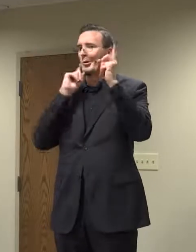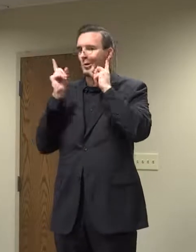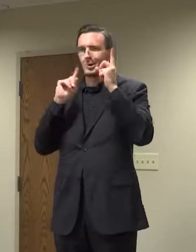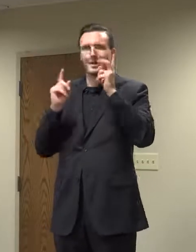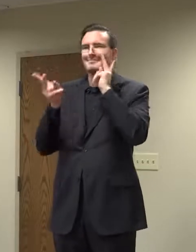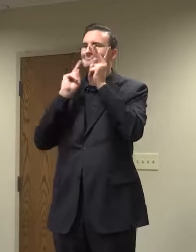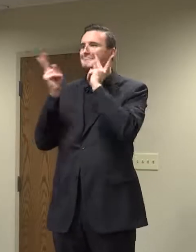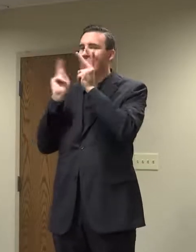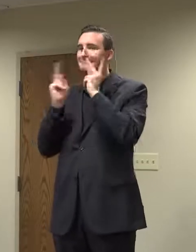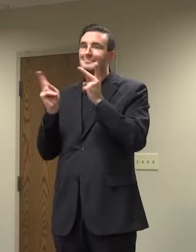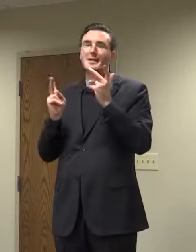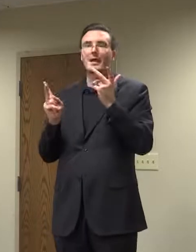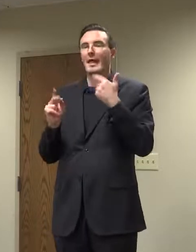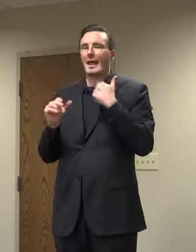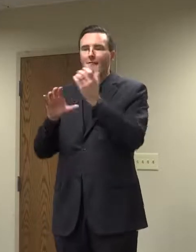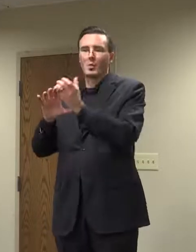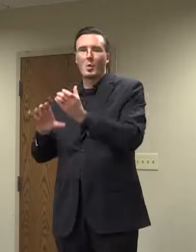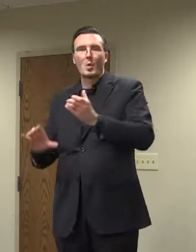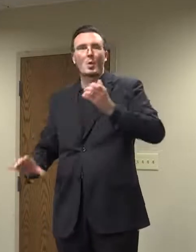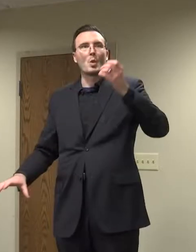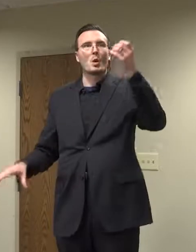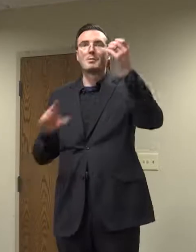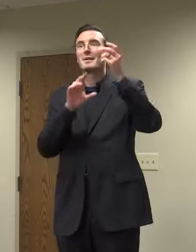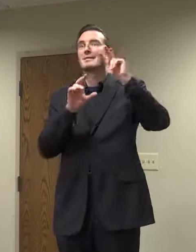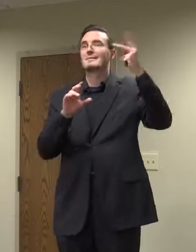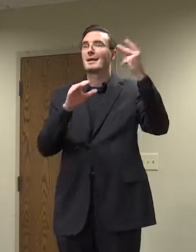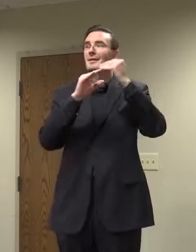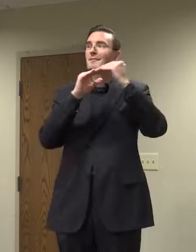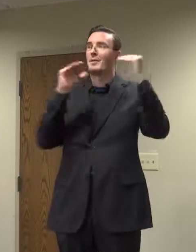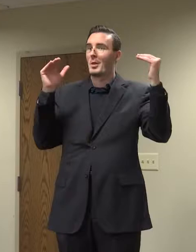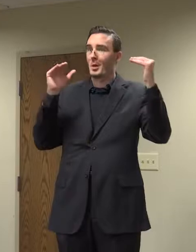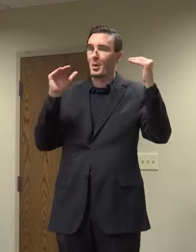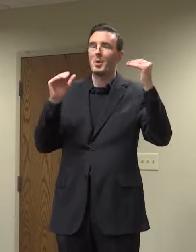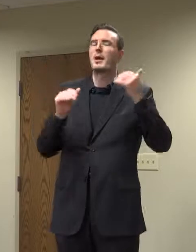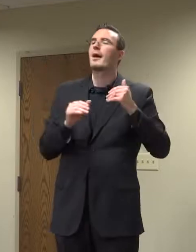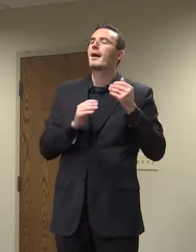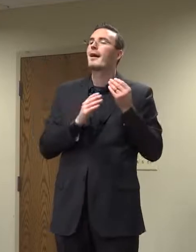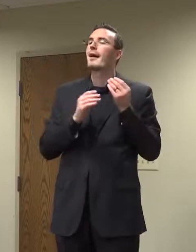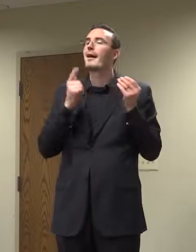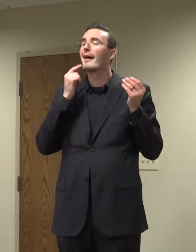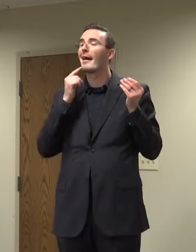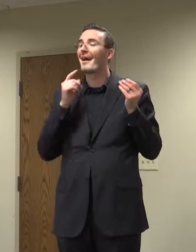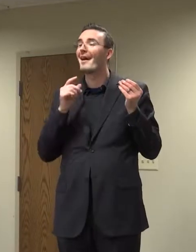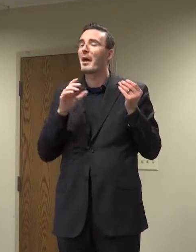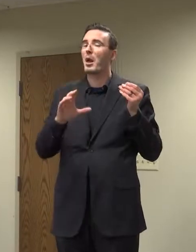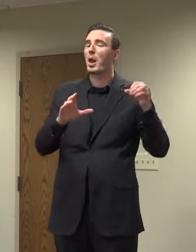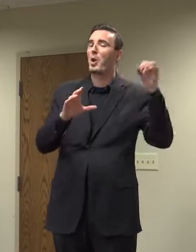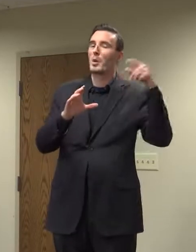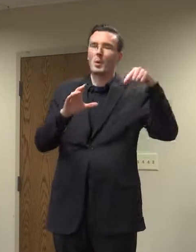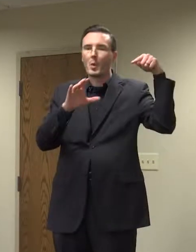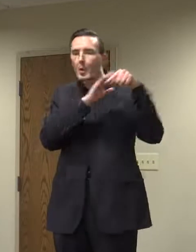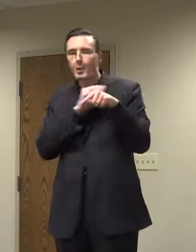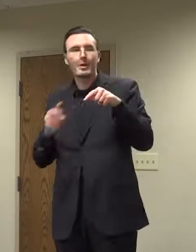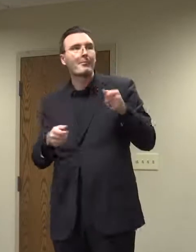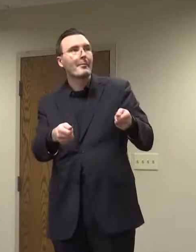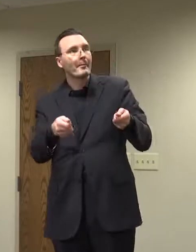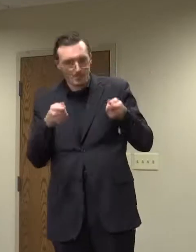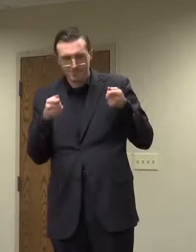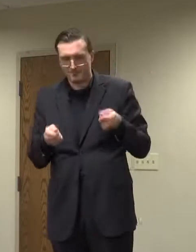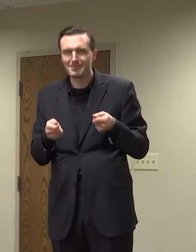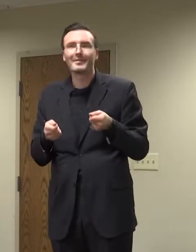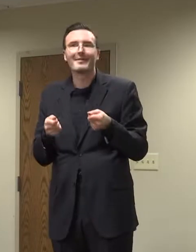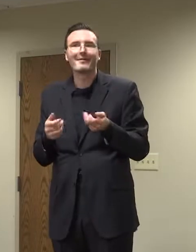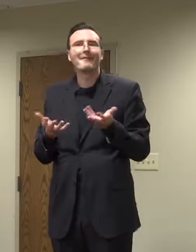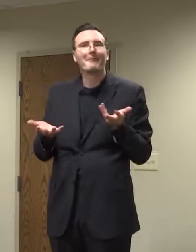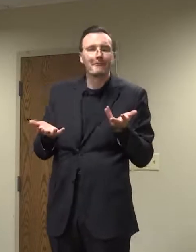and candy coming down all kinds of trails and things to make it fun for the children in our community. But I suspect that there probably were